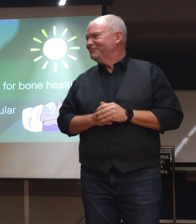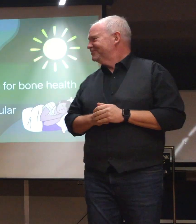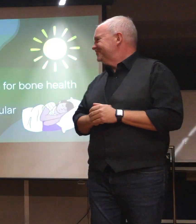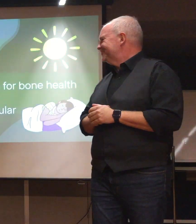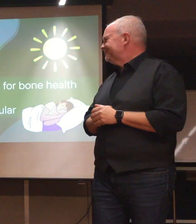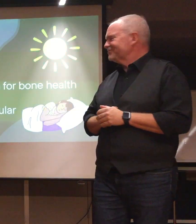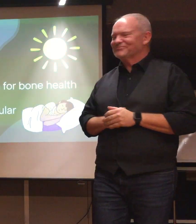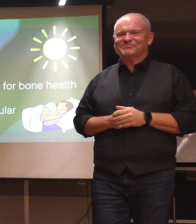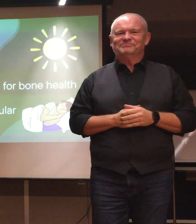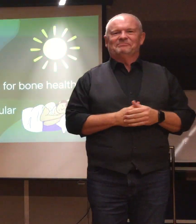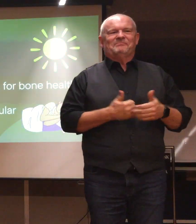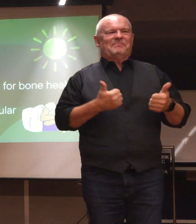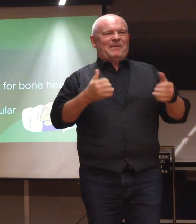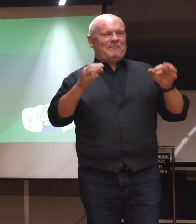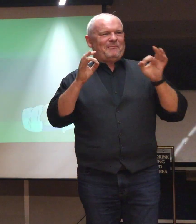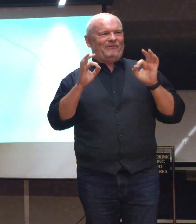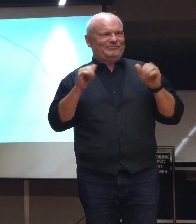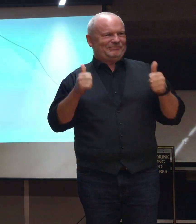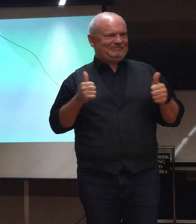Good. Okay. Perfect.